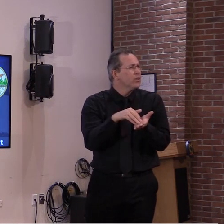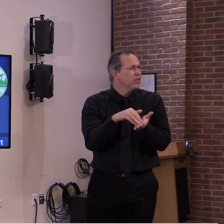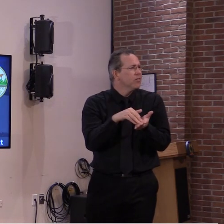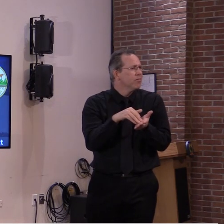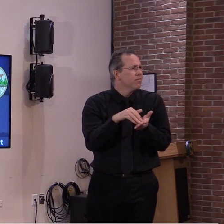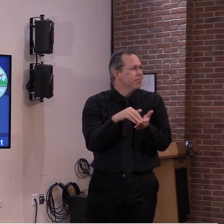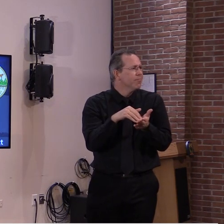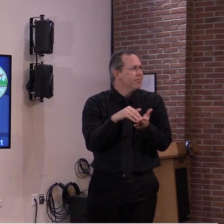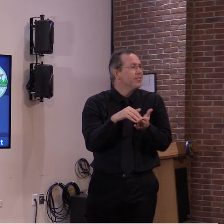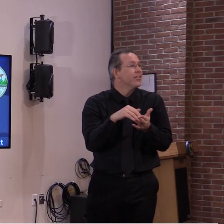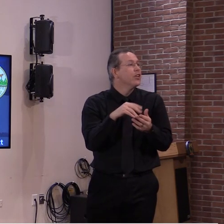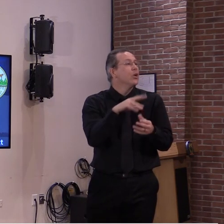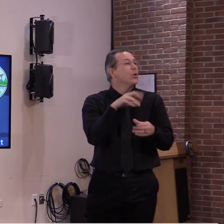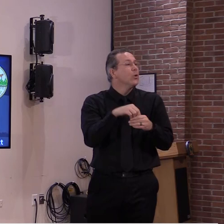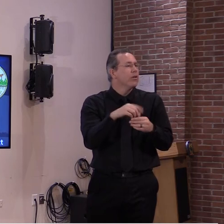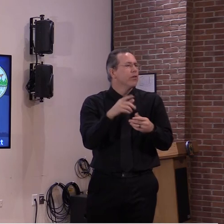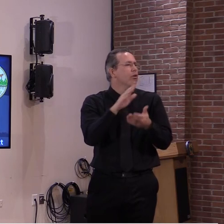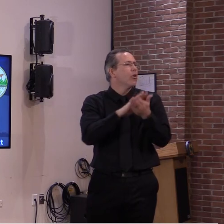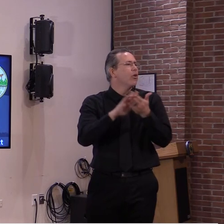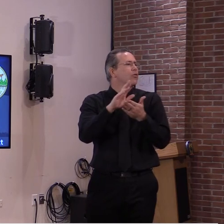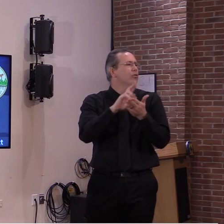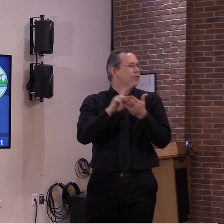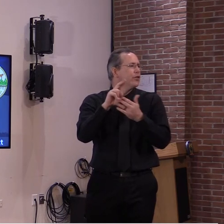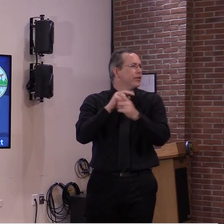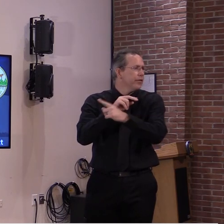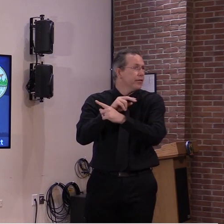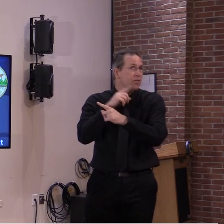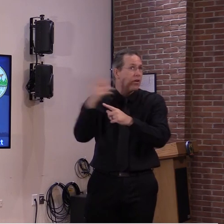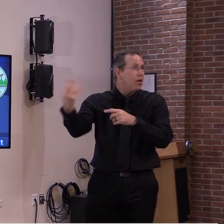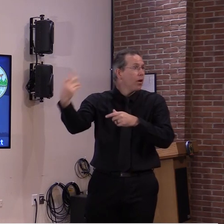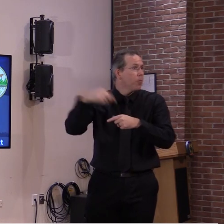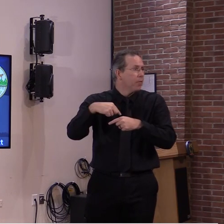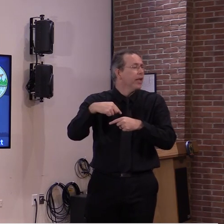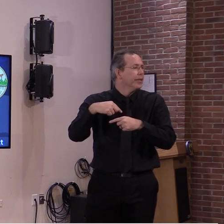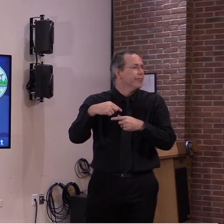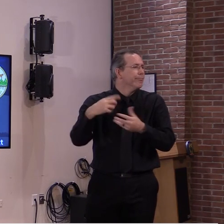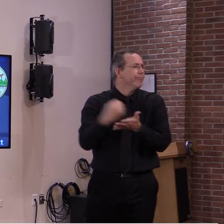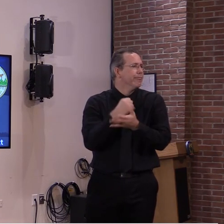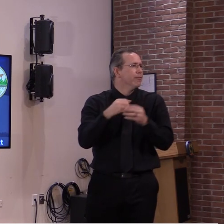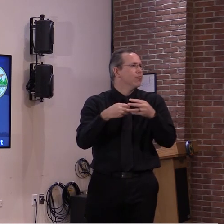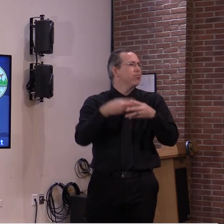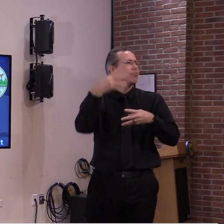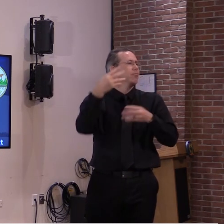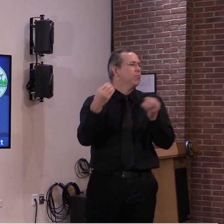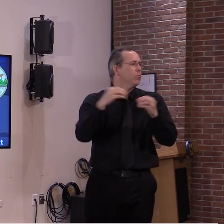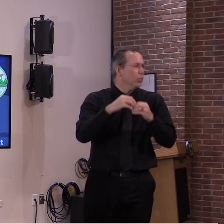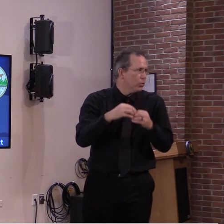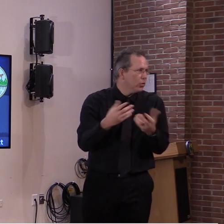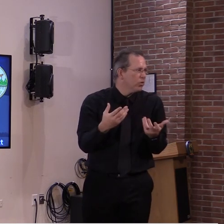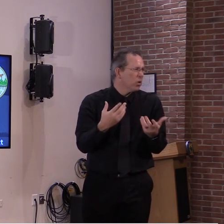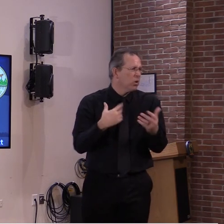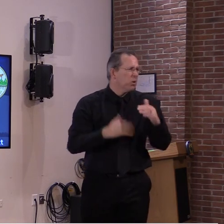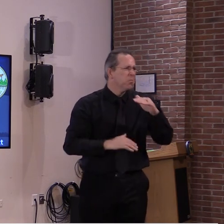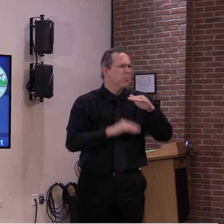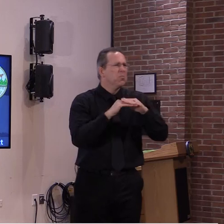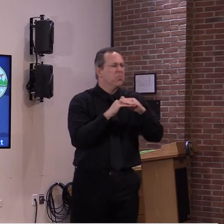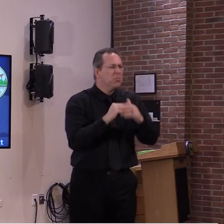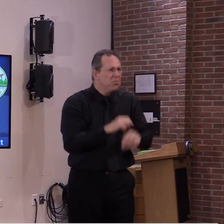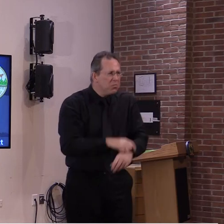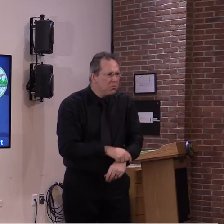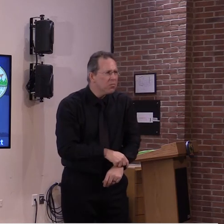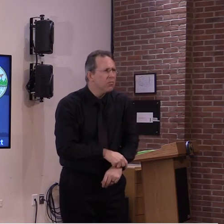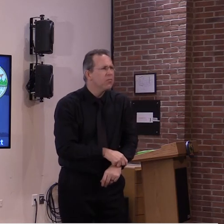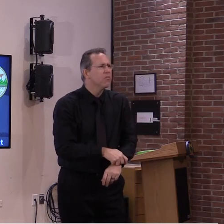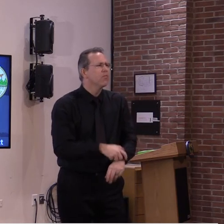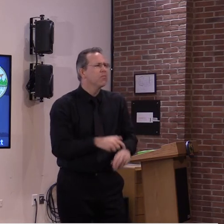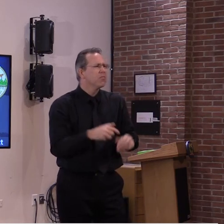including college kids when they were here, but we have the capacity through up to 19